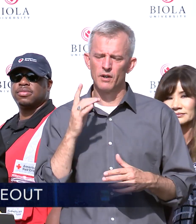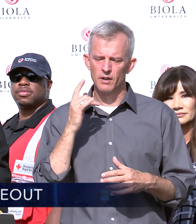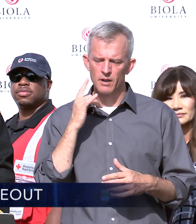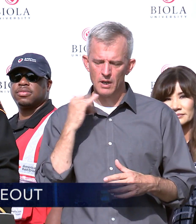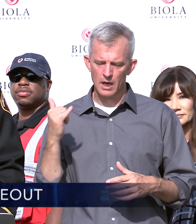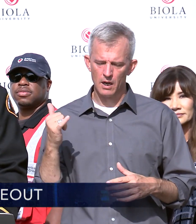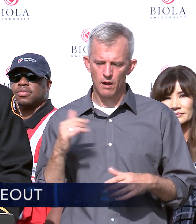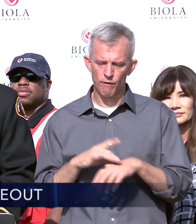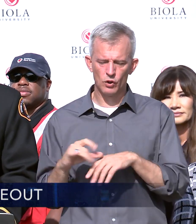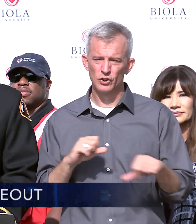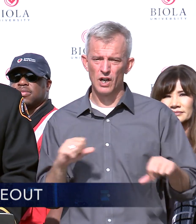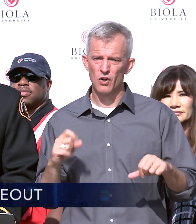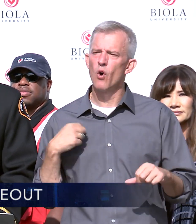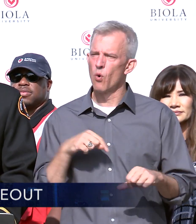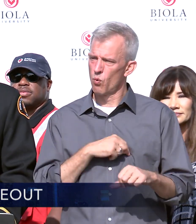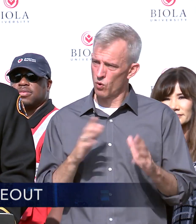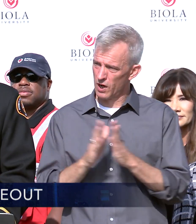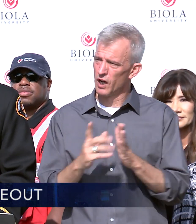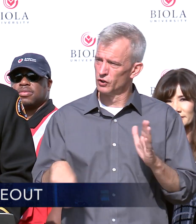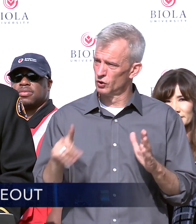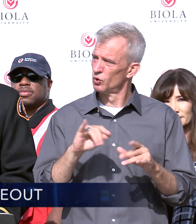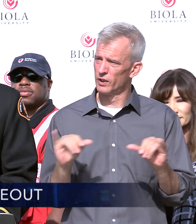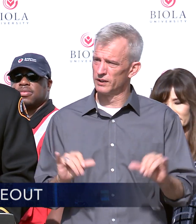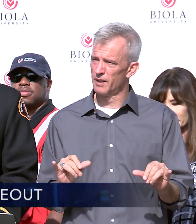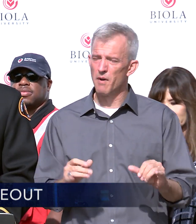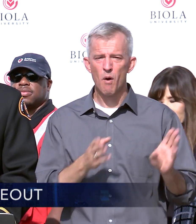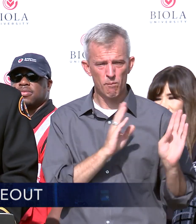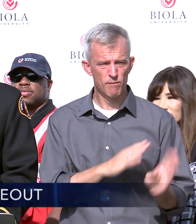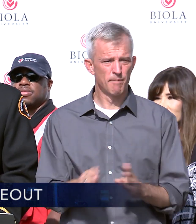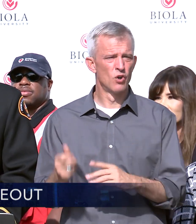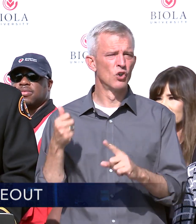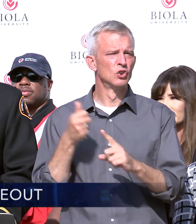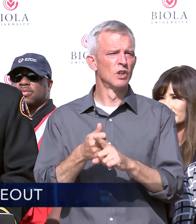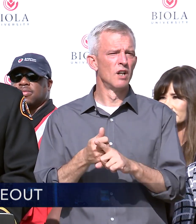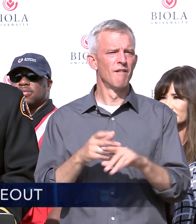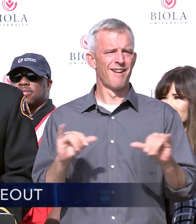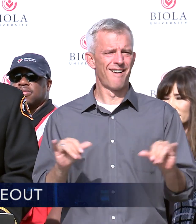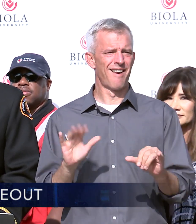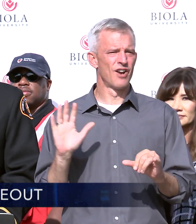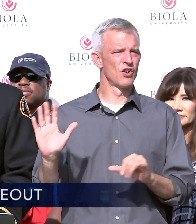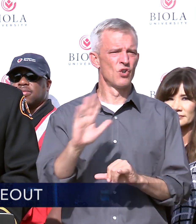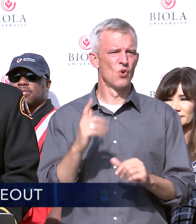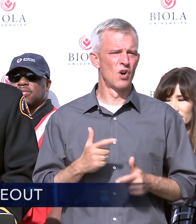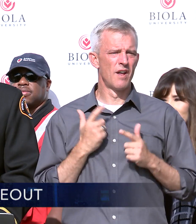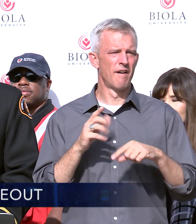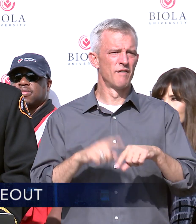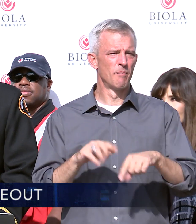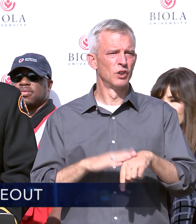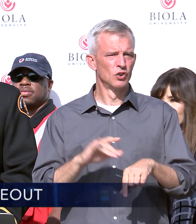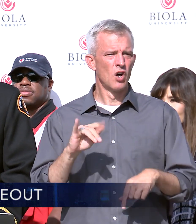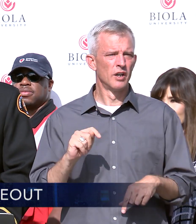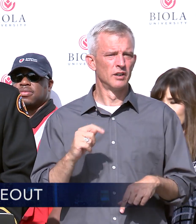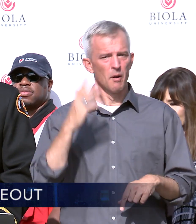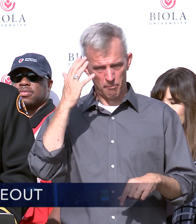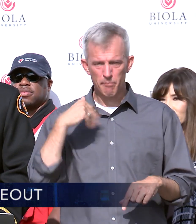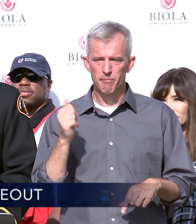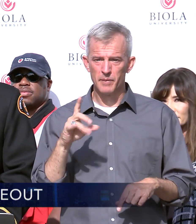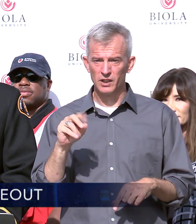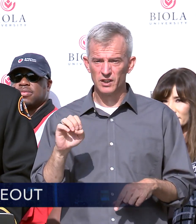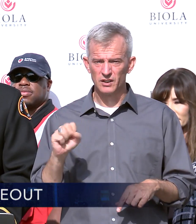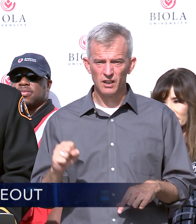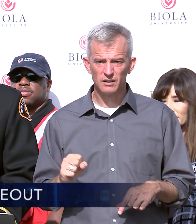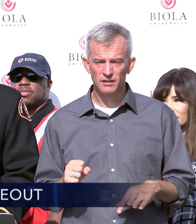we're asking you to do the same, to prepare yourself as though your life depends on it, because it could